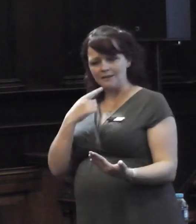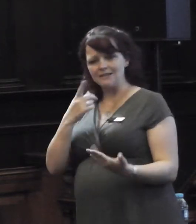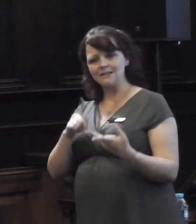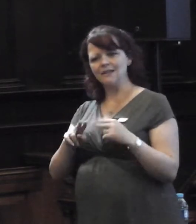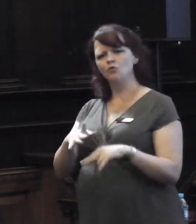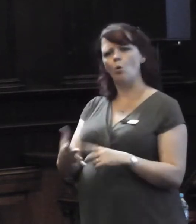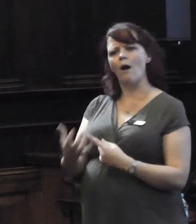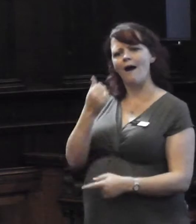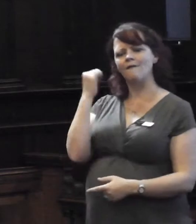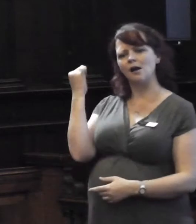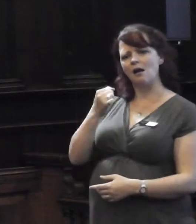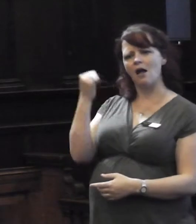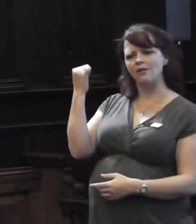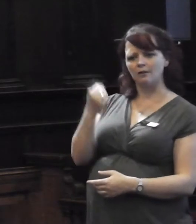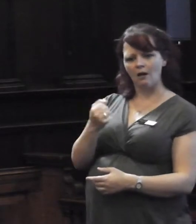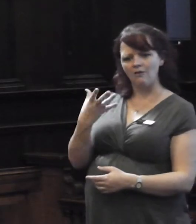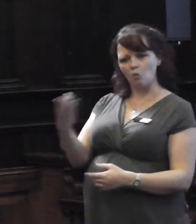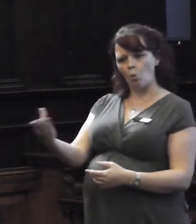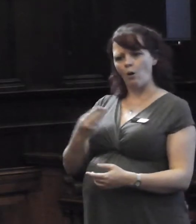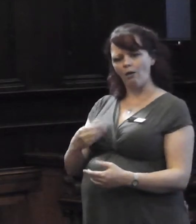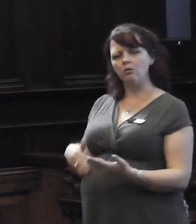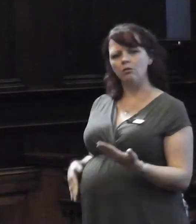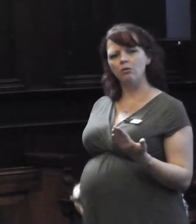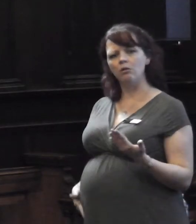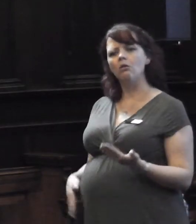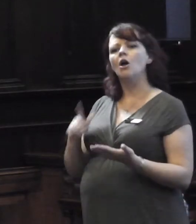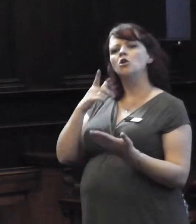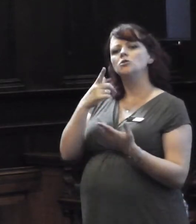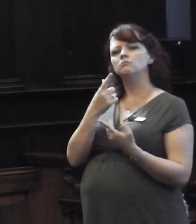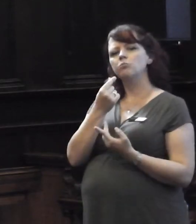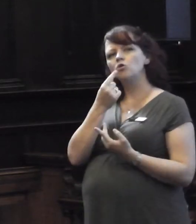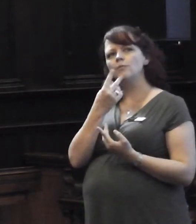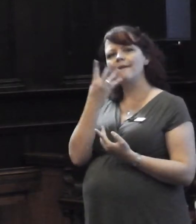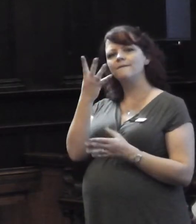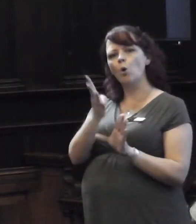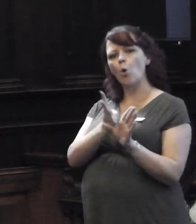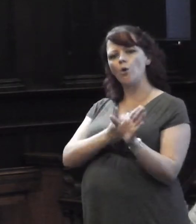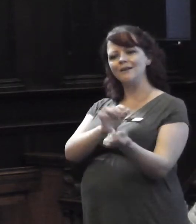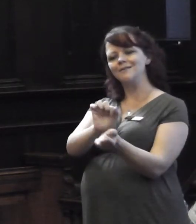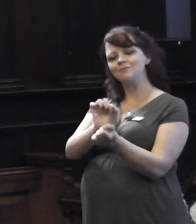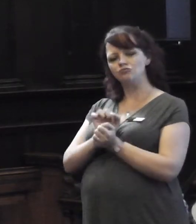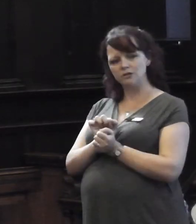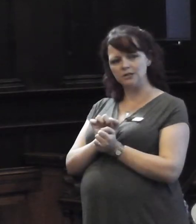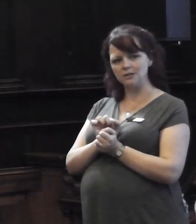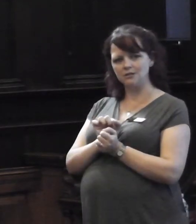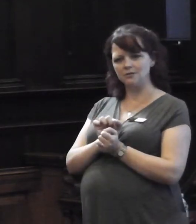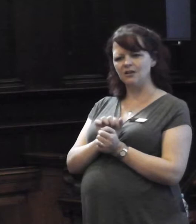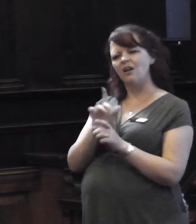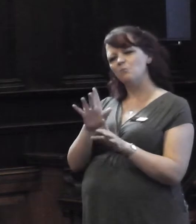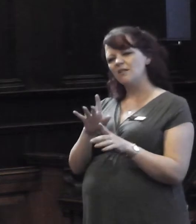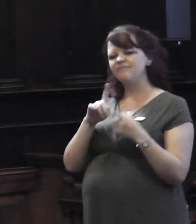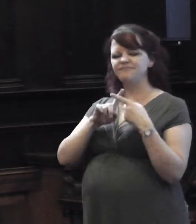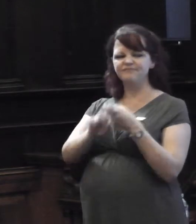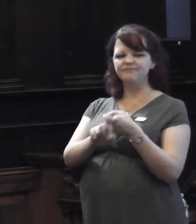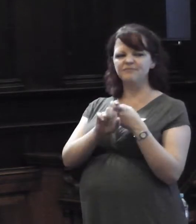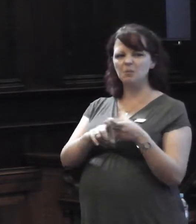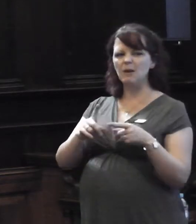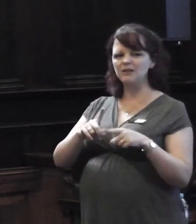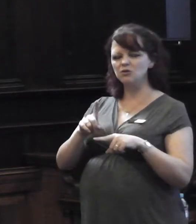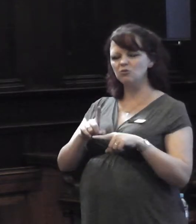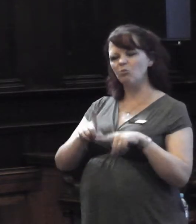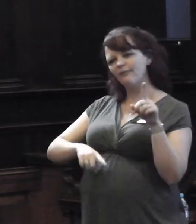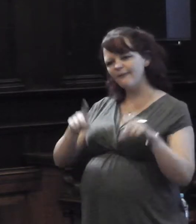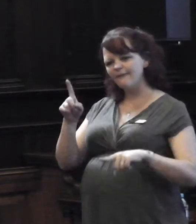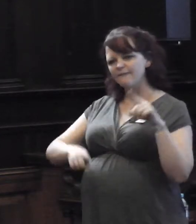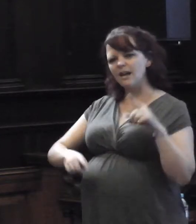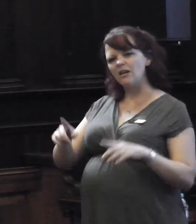up to 4 years imprisonment, although, of course, discretion is built into the